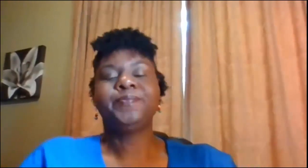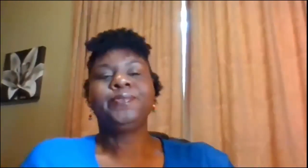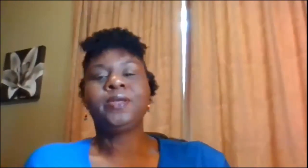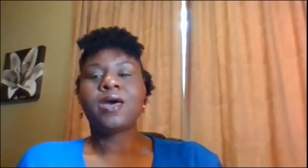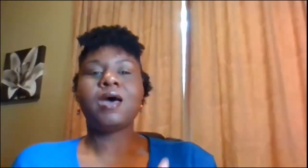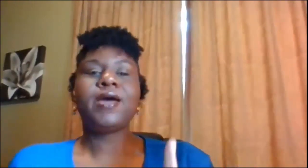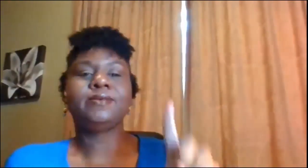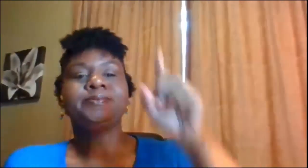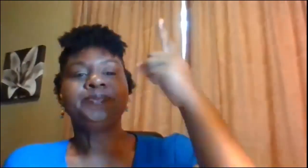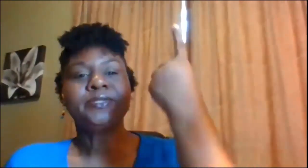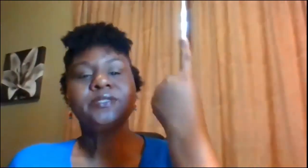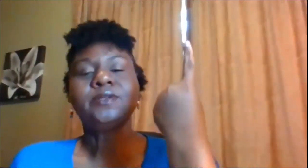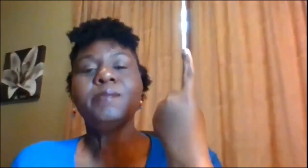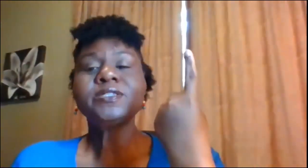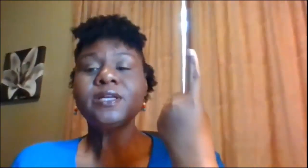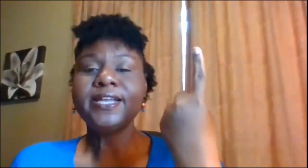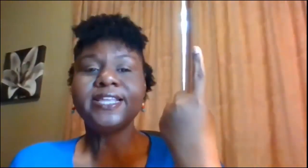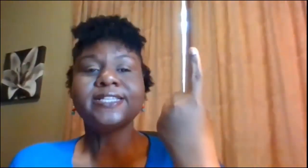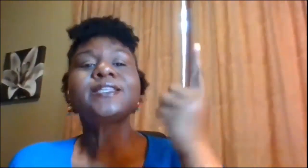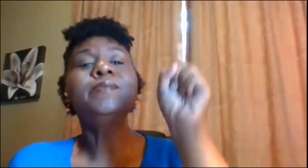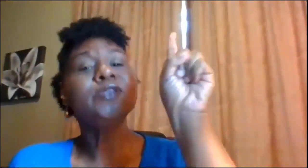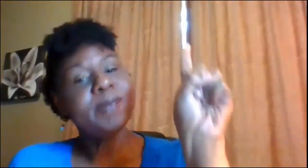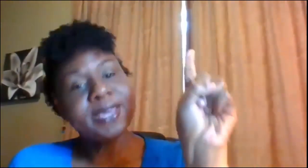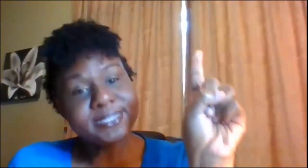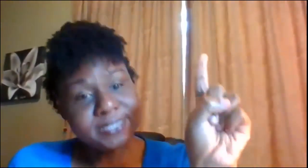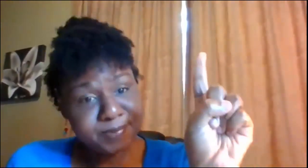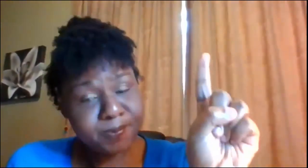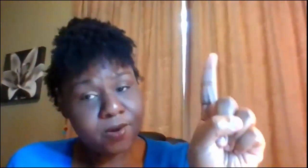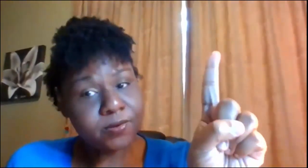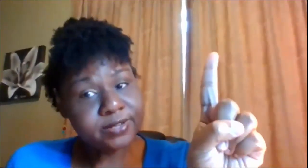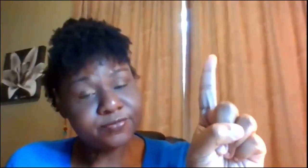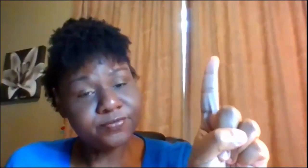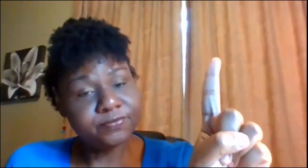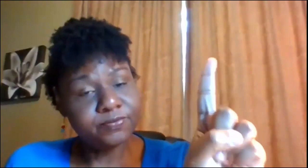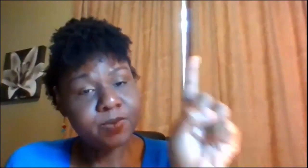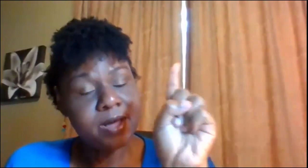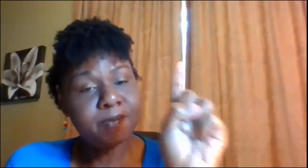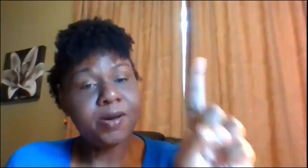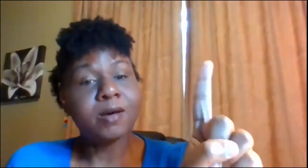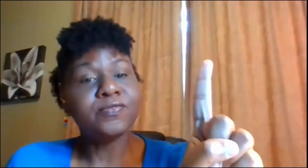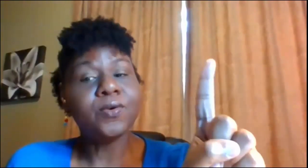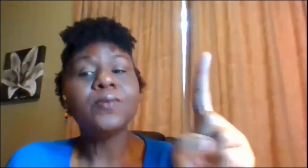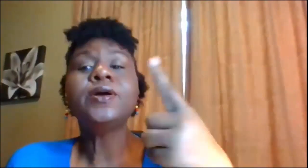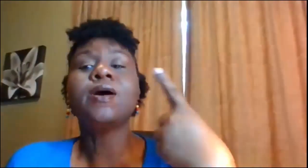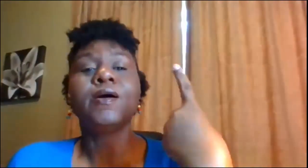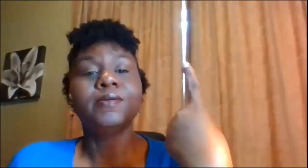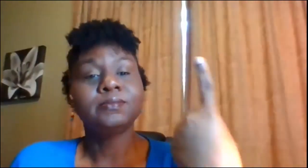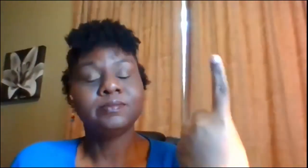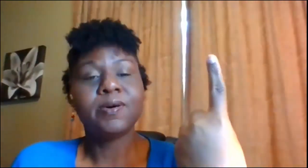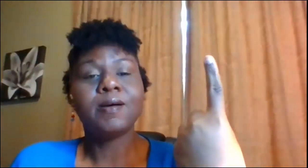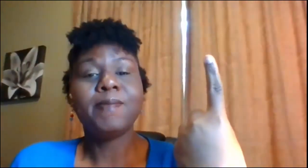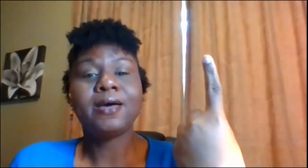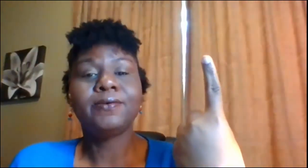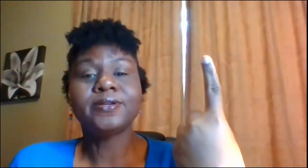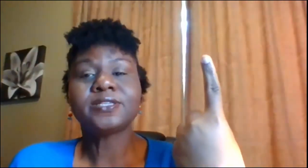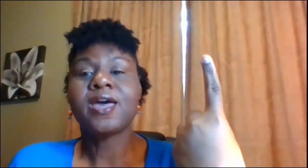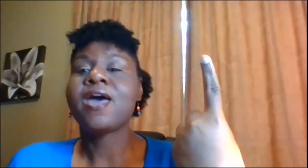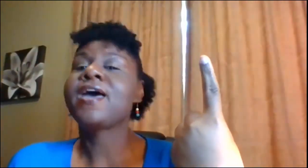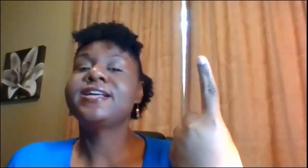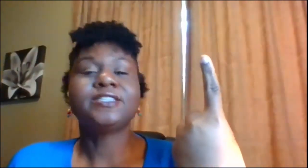all right so numbers are like this don't you may see people hold it palm forward or palm backwards it's